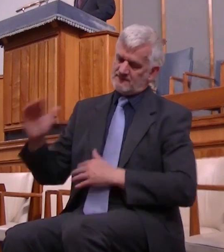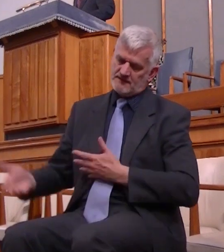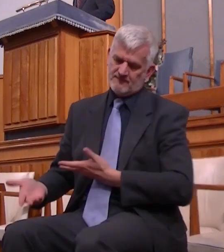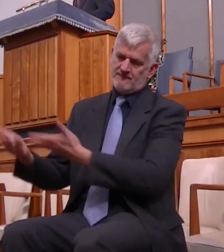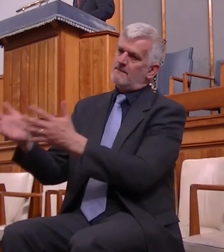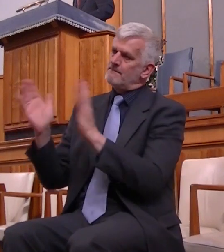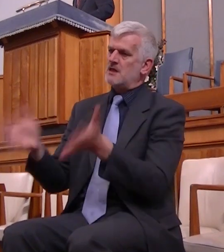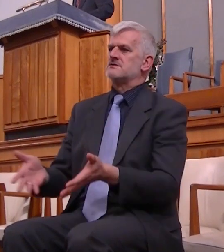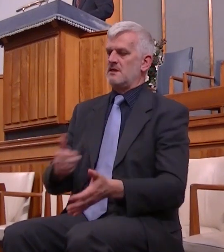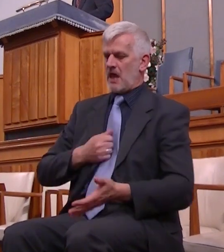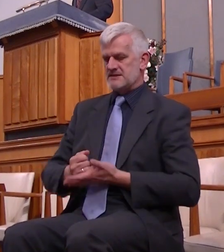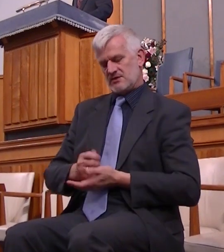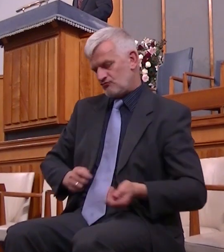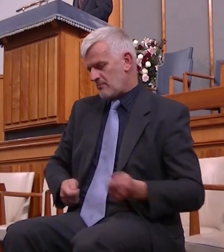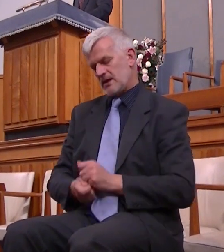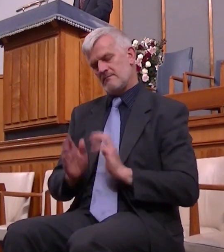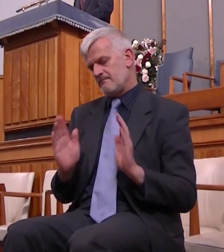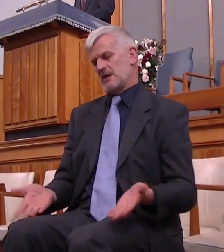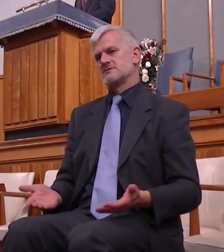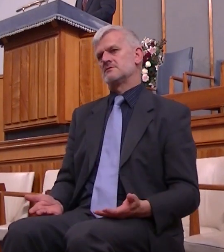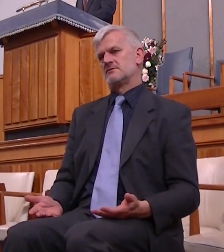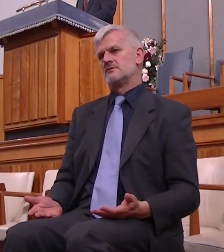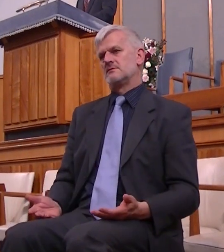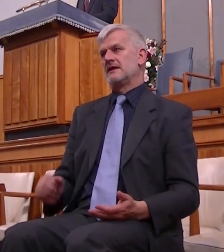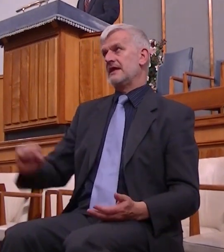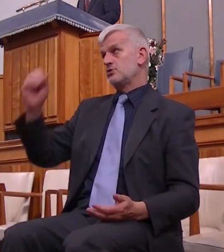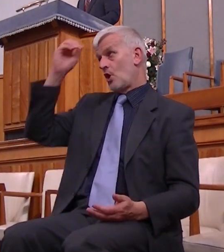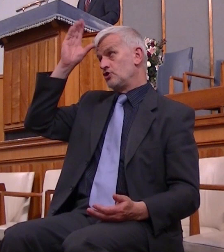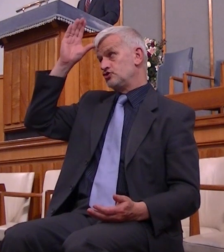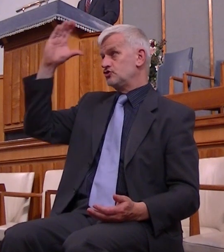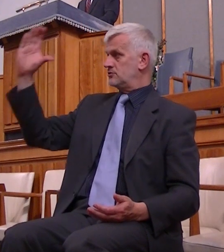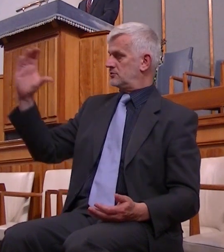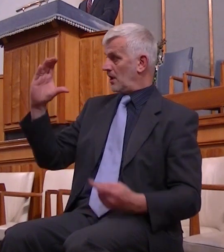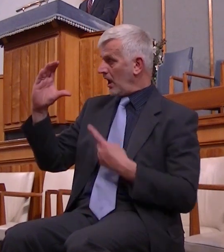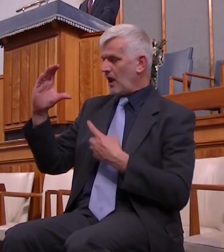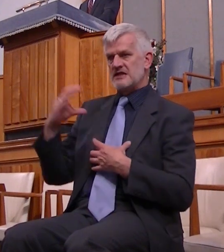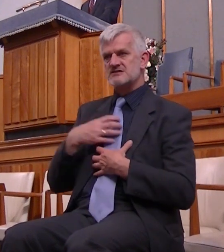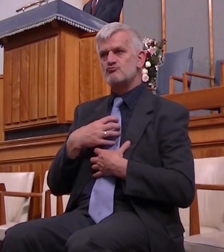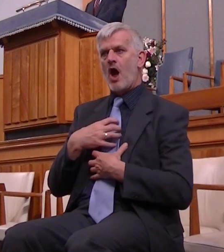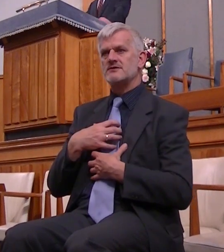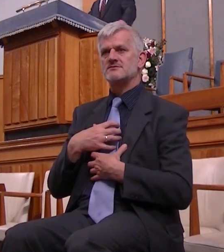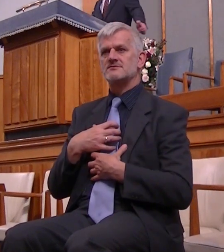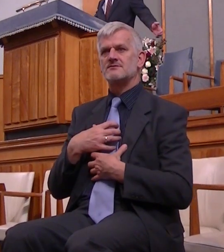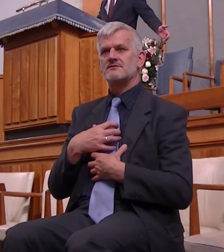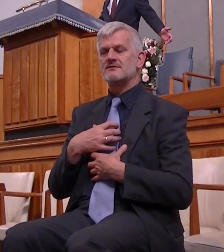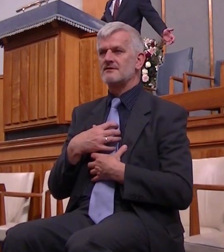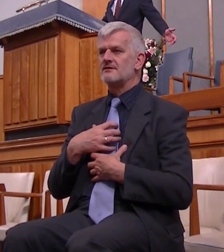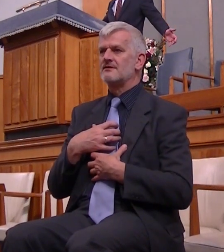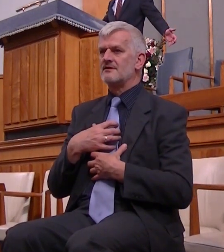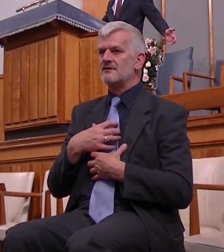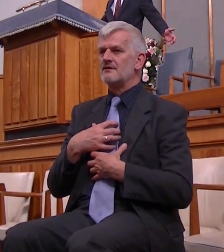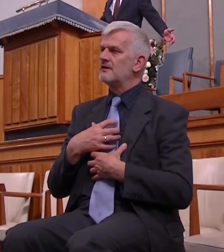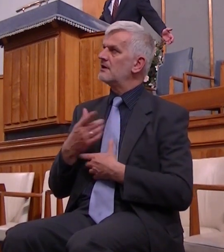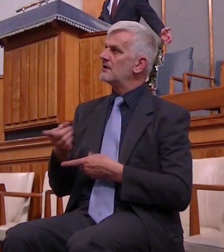of my sin. God's knowledge is a surprising knowledge. He's conceived a way